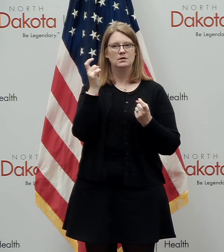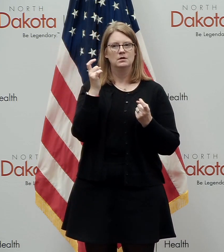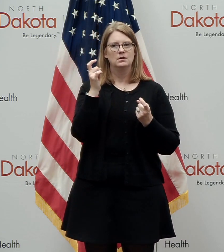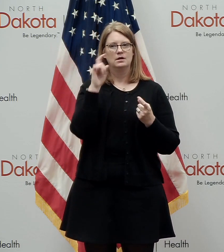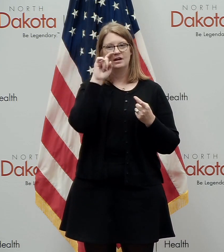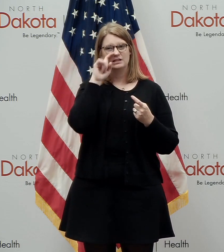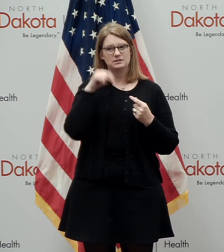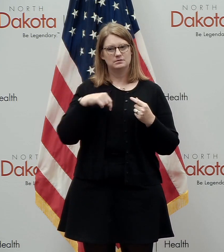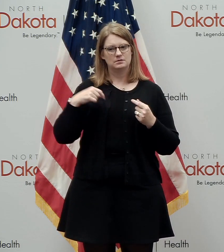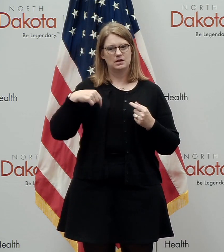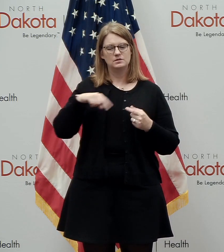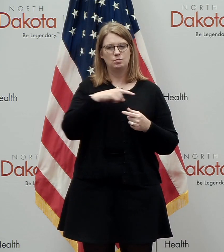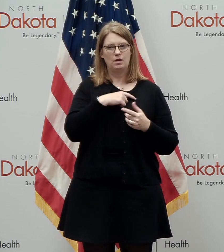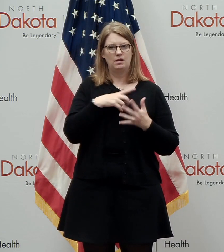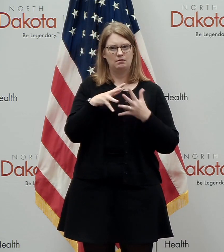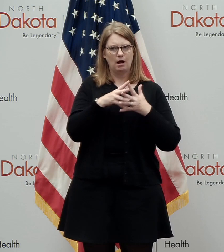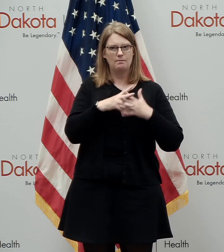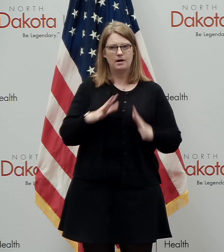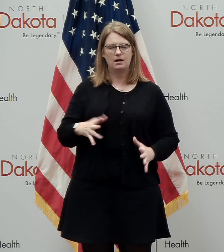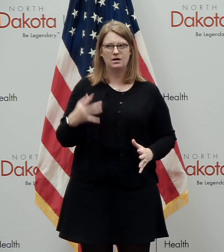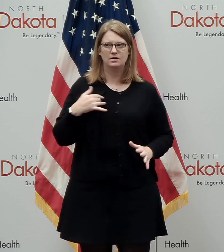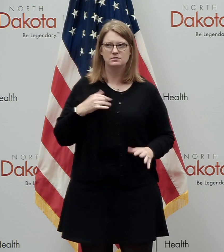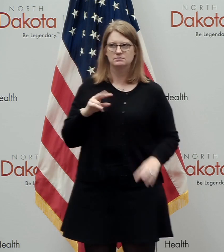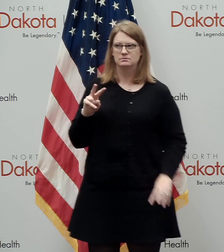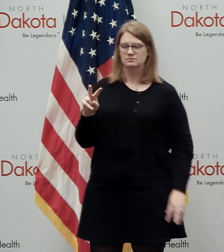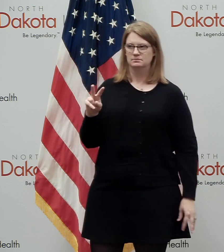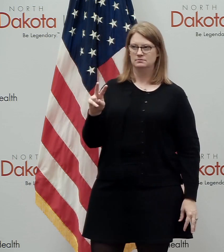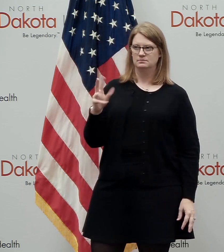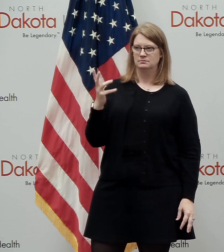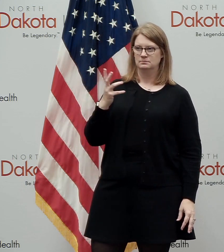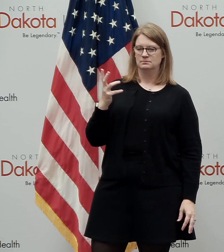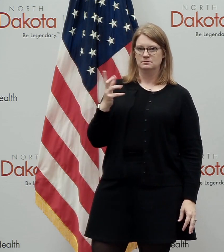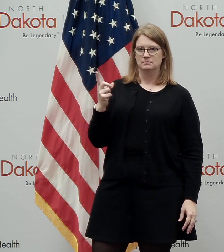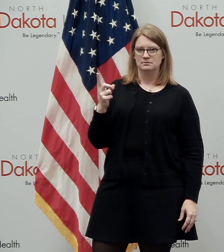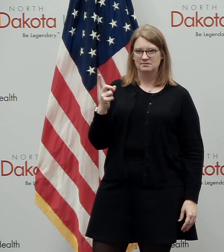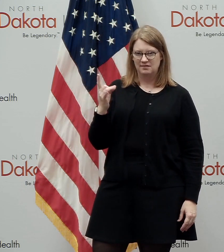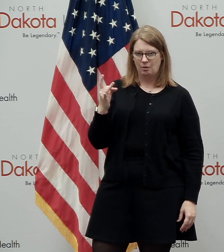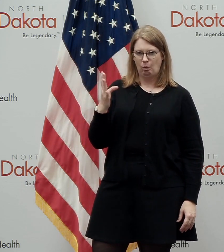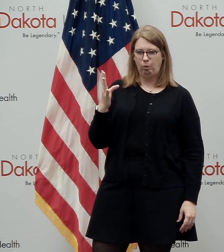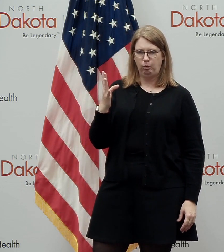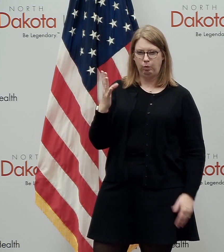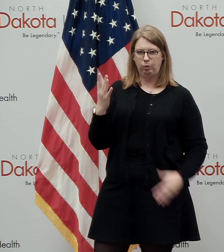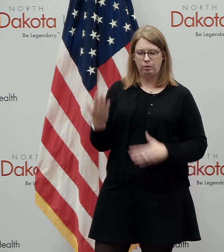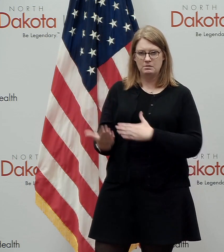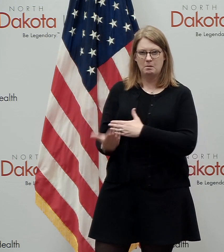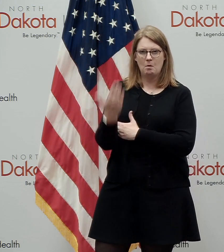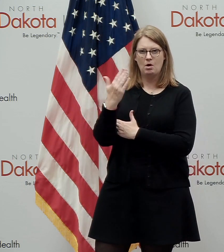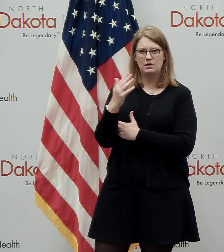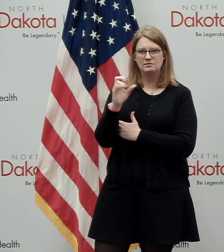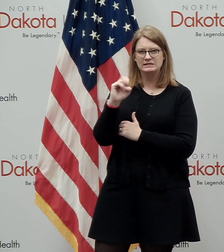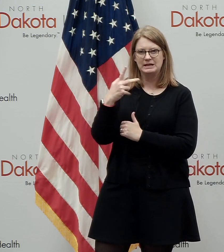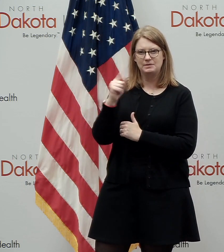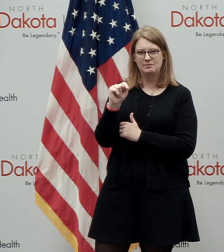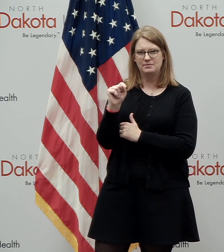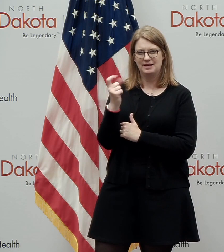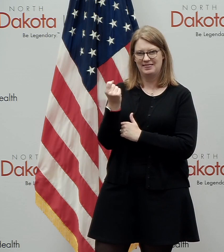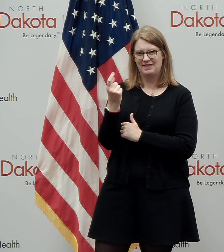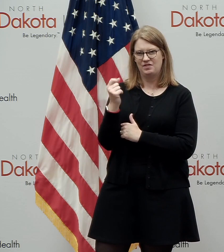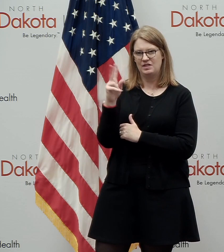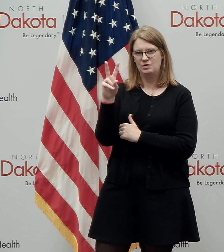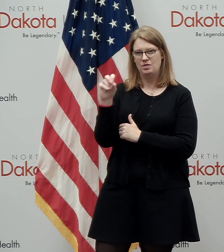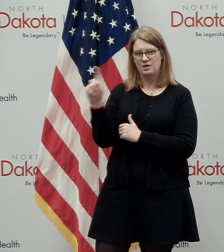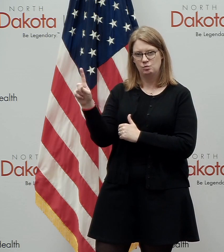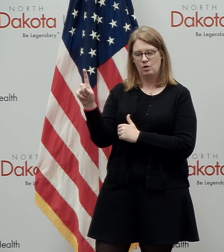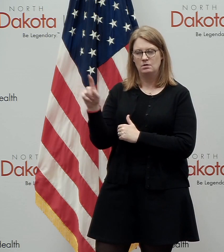as Americans looked on in shock and horror in the aftermath of the terror attacks on the morning of September 11th, 2001.